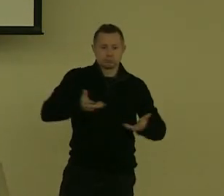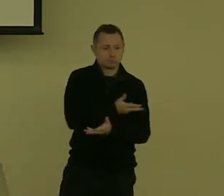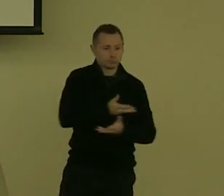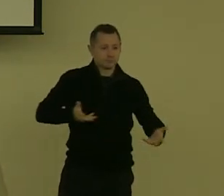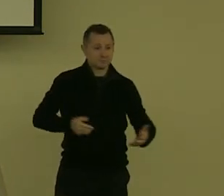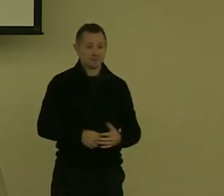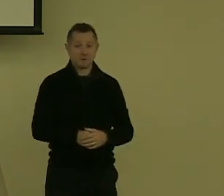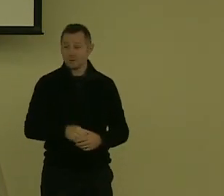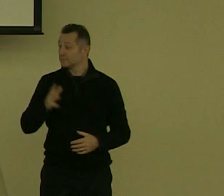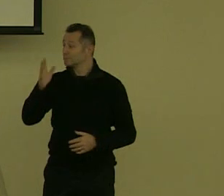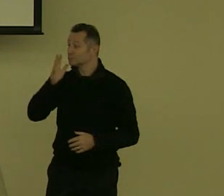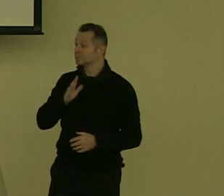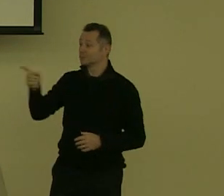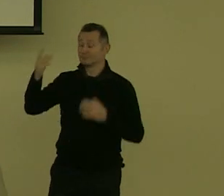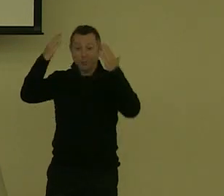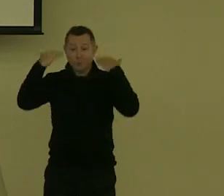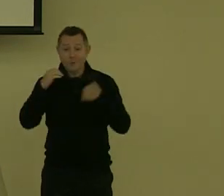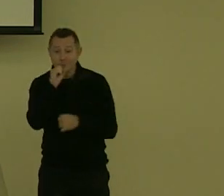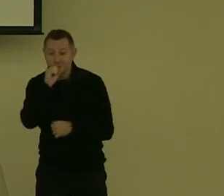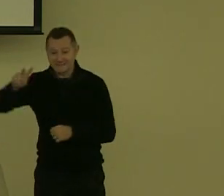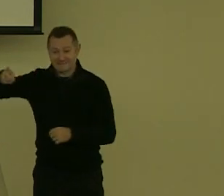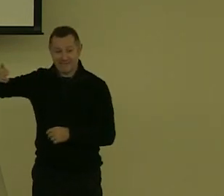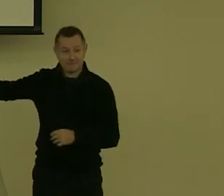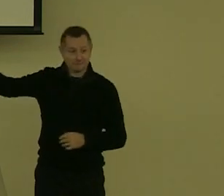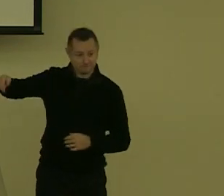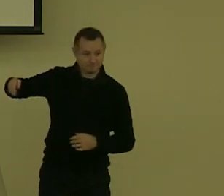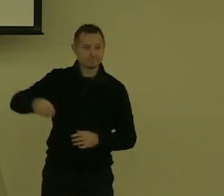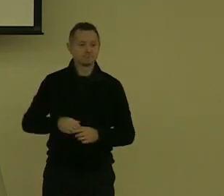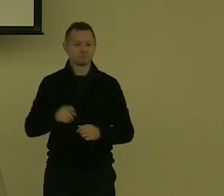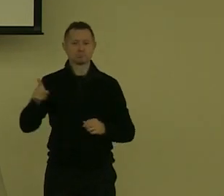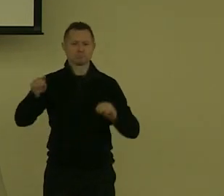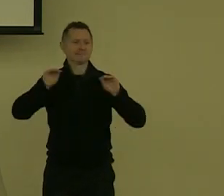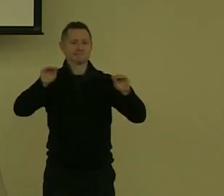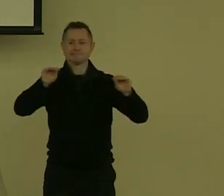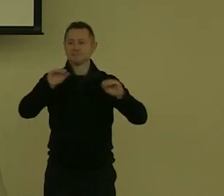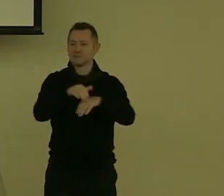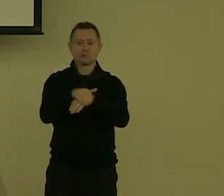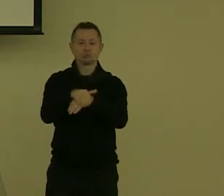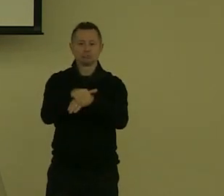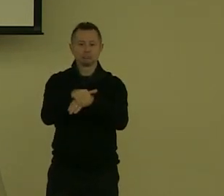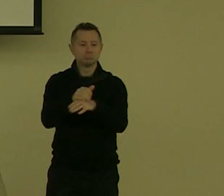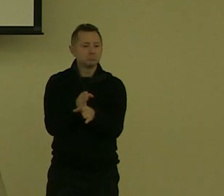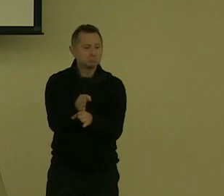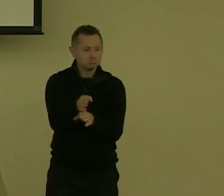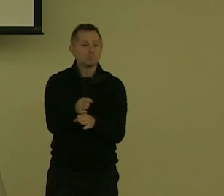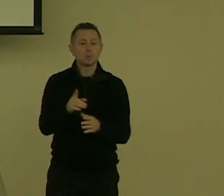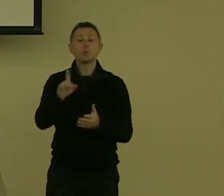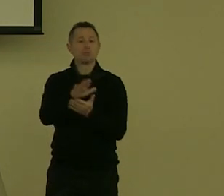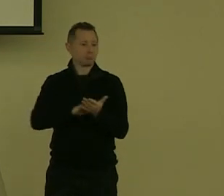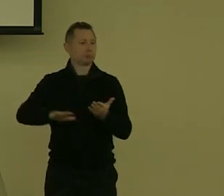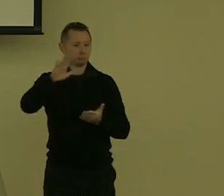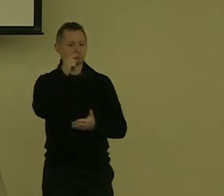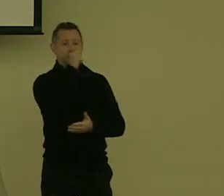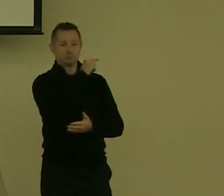I'm Hillary Chute, and I'm an English professor. And for 6 years, I was an English professor at the University